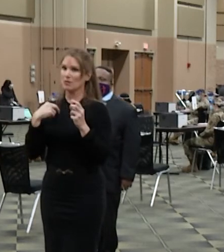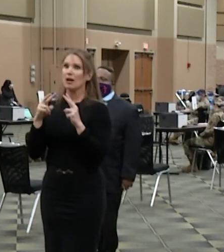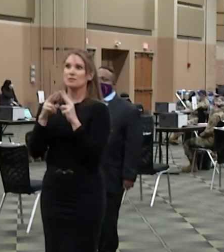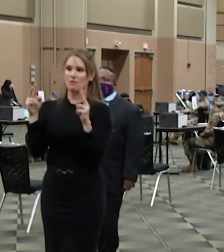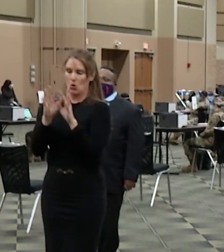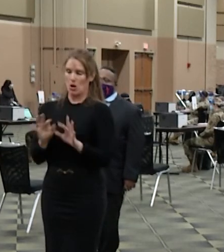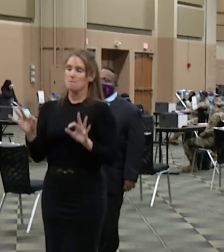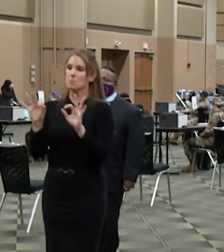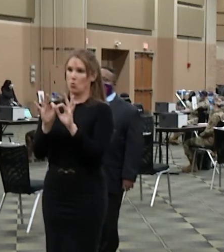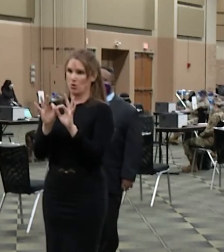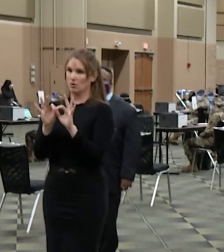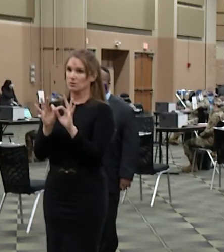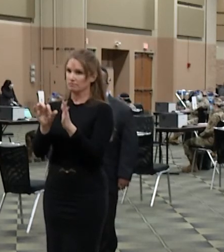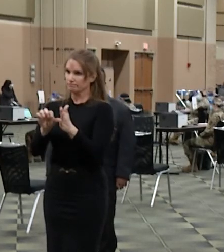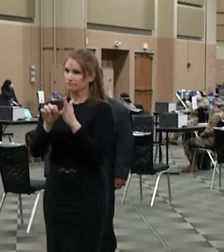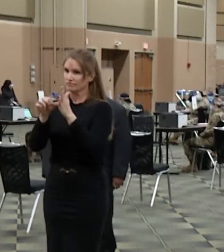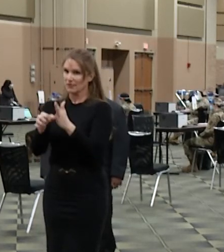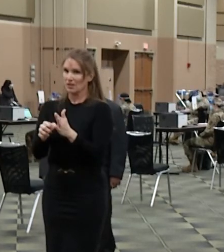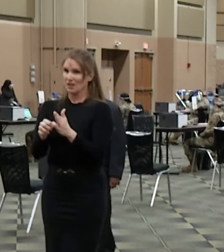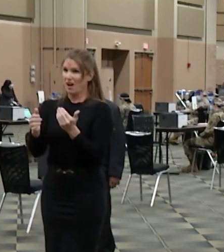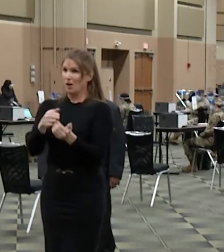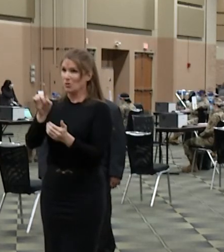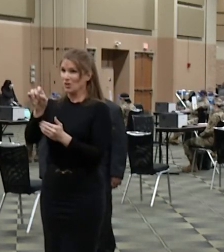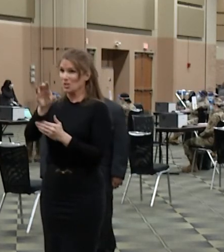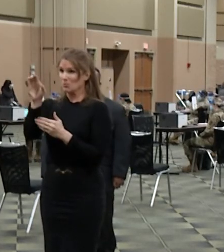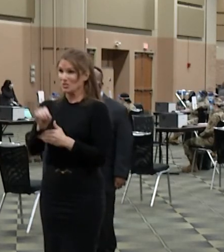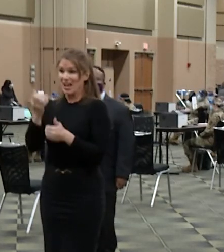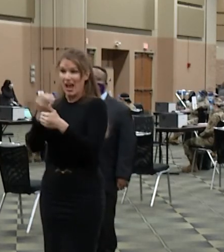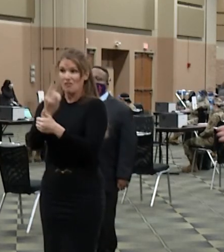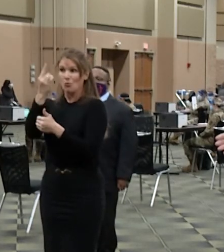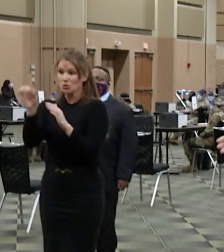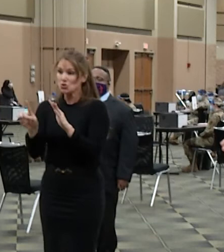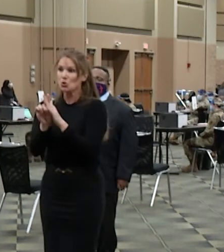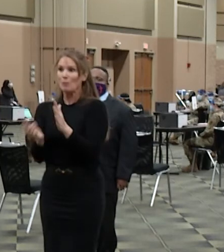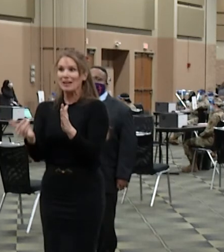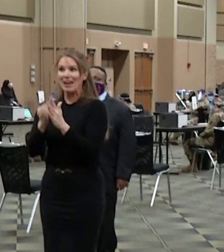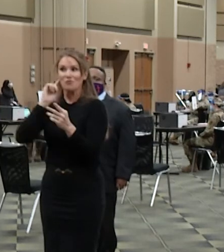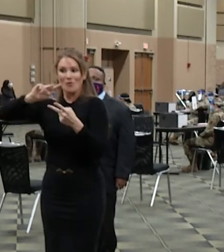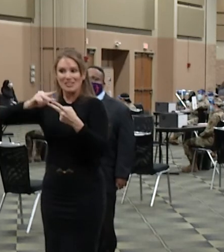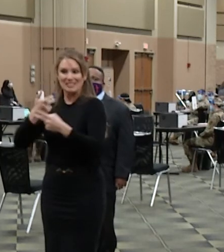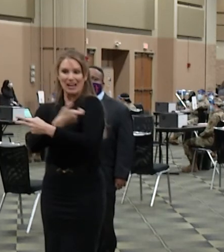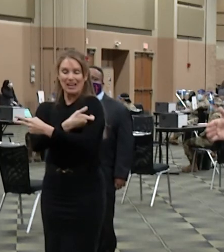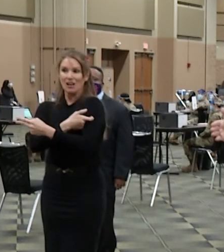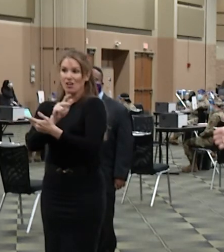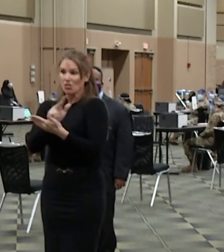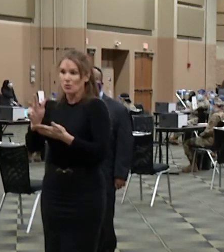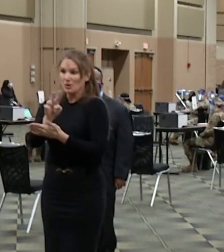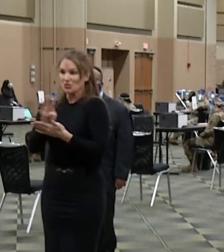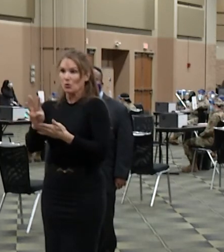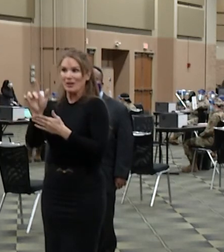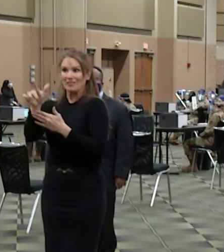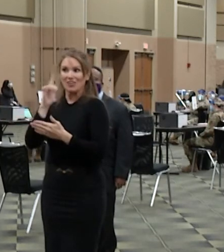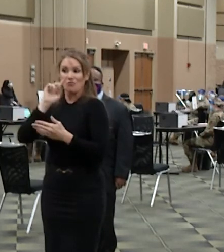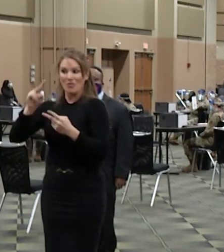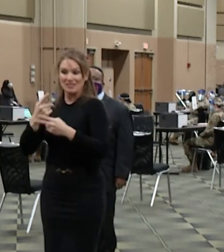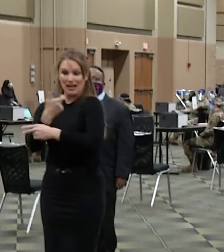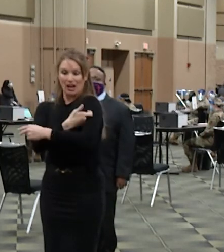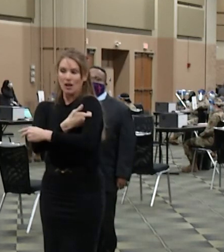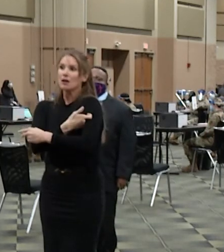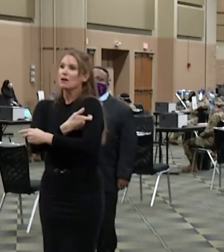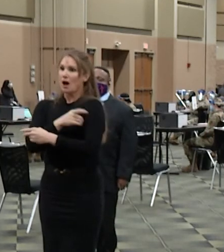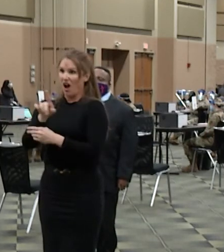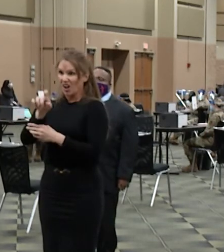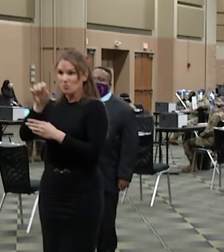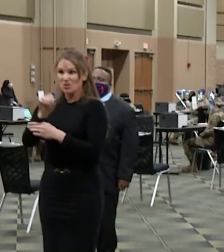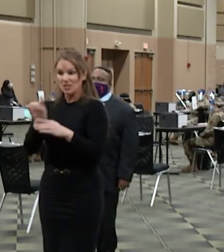very important, getting almost 100% of everybody to show back up again 3 or 4 weeks later for that second dose to make sure